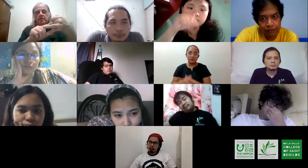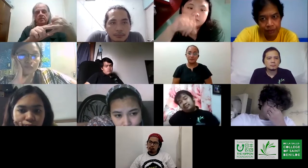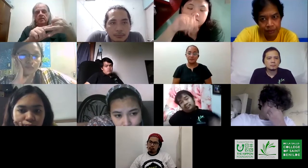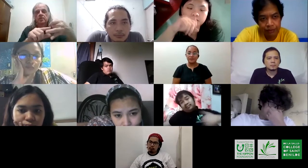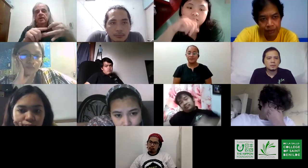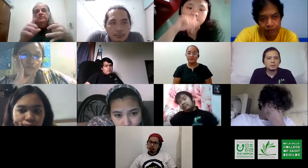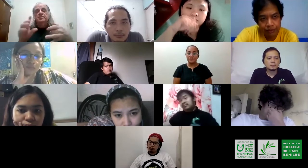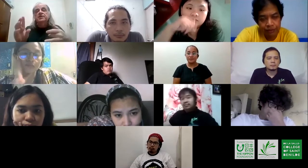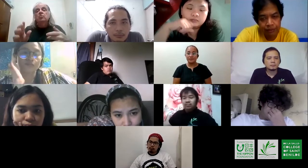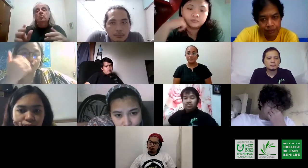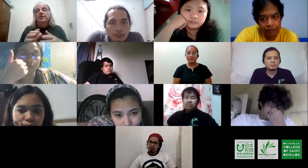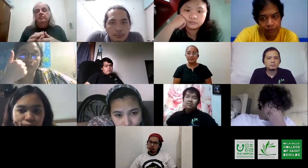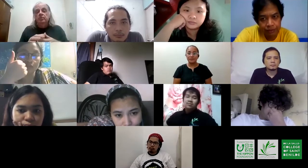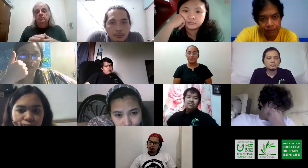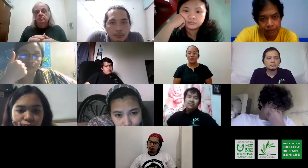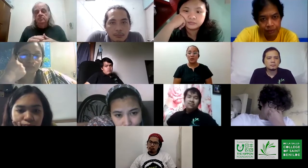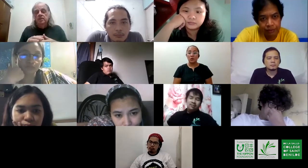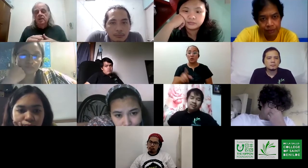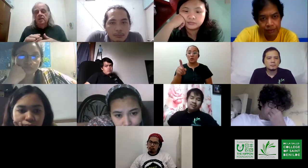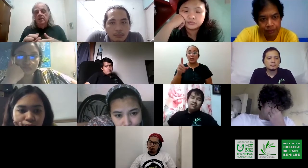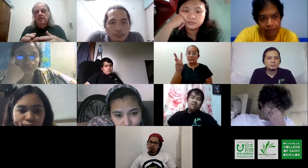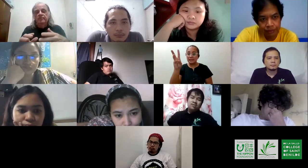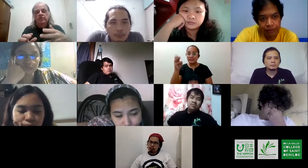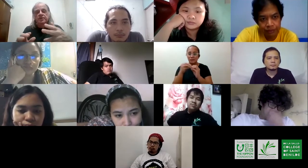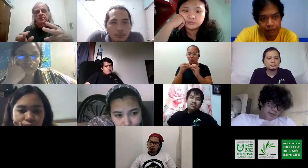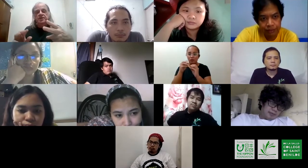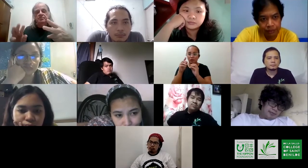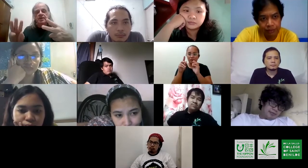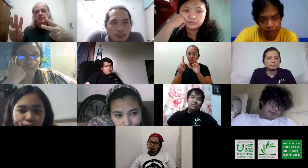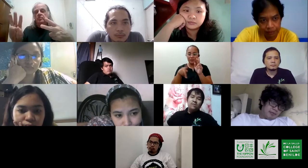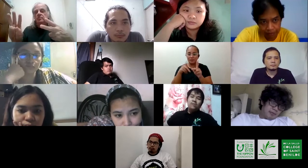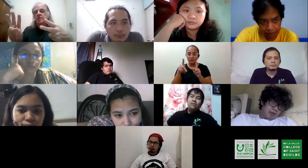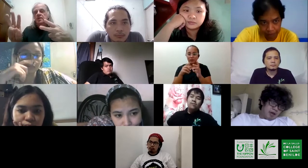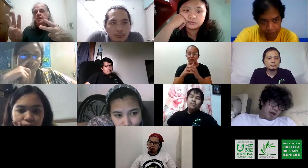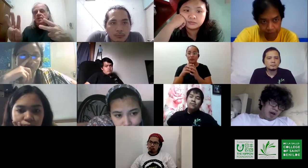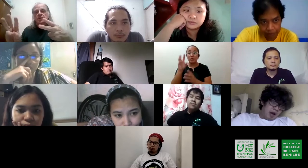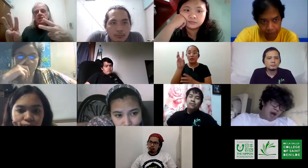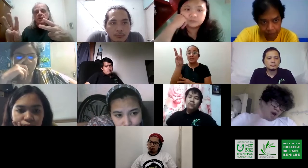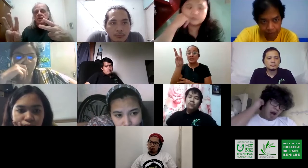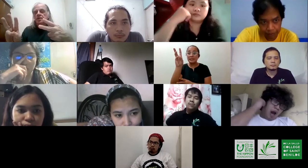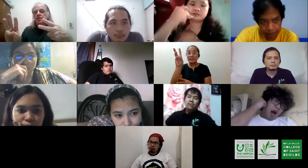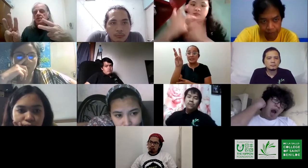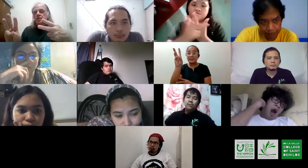And then you have 6 more people. And for the 6 people,